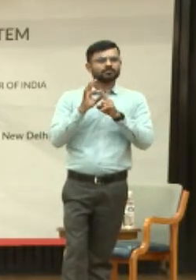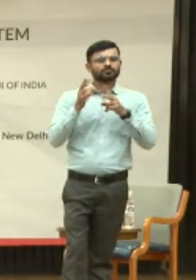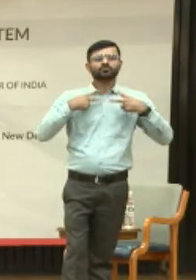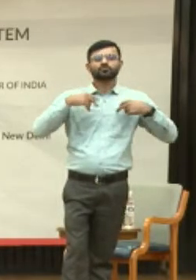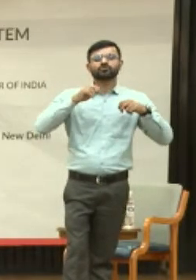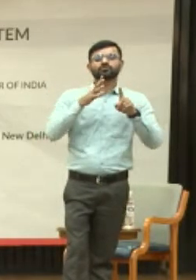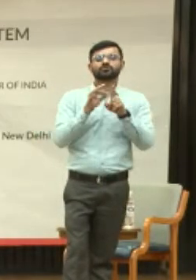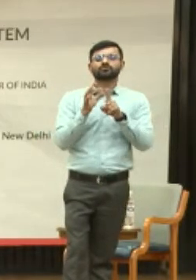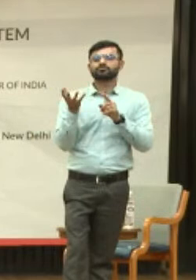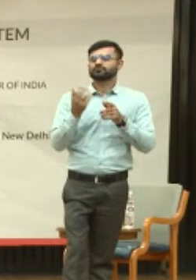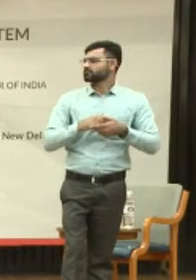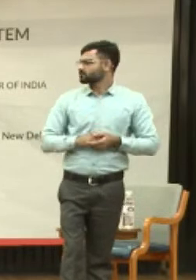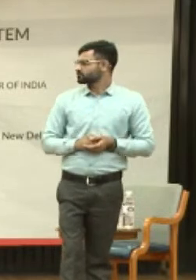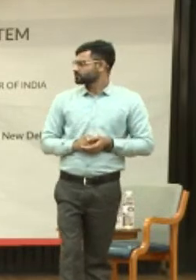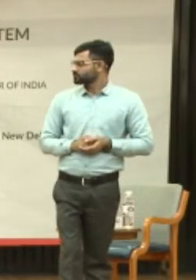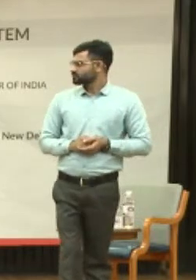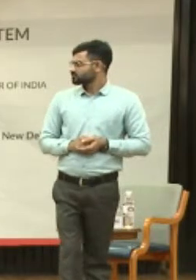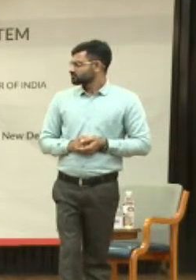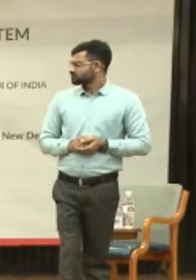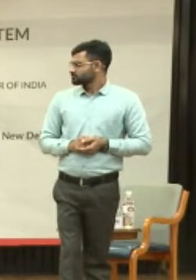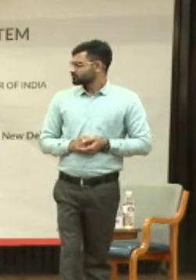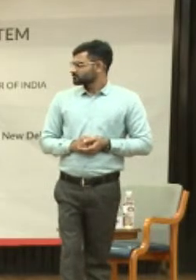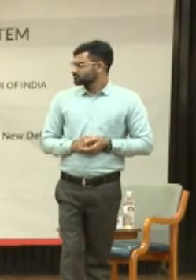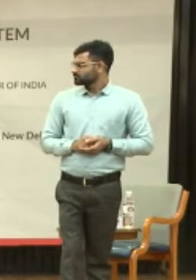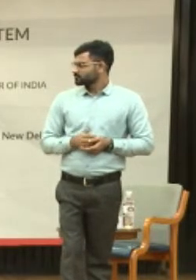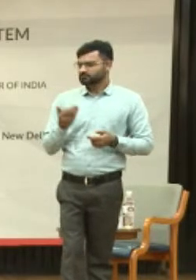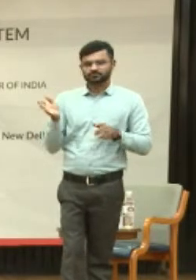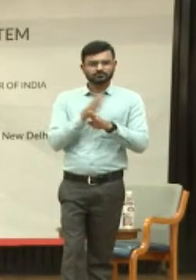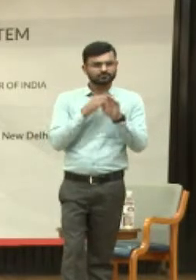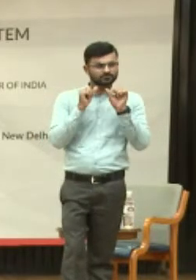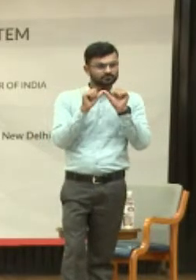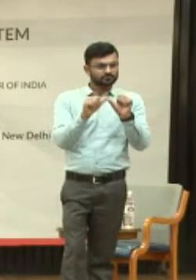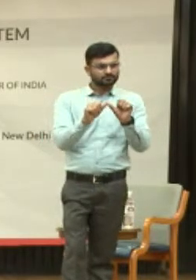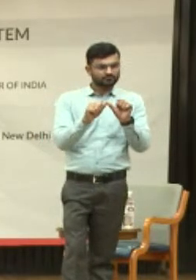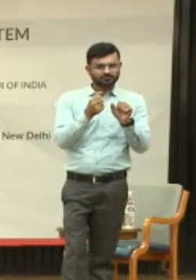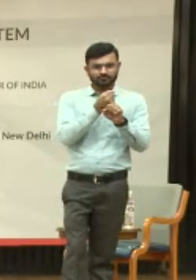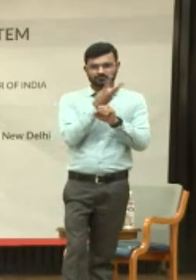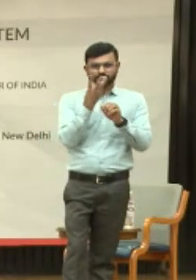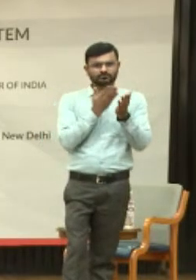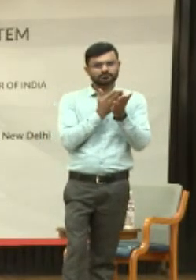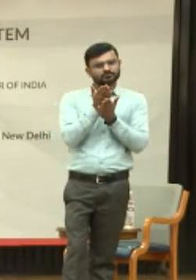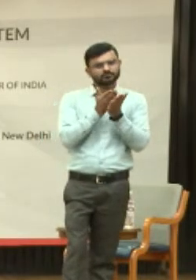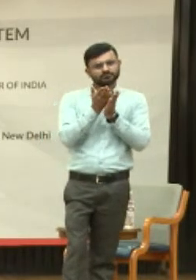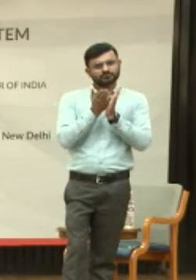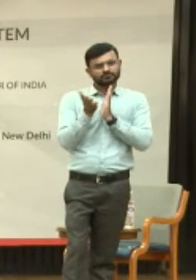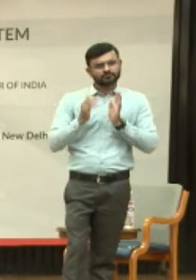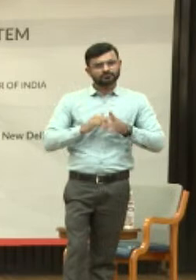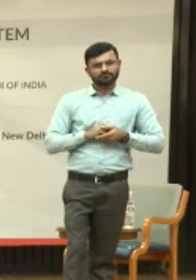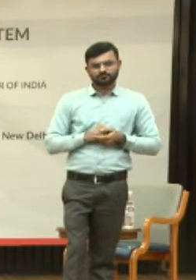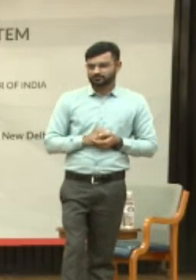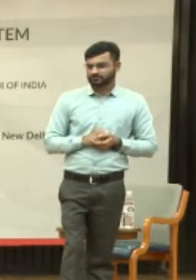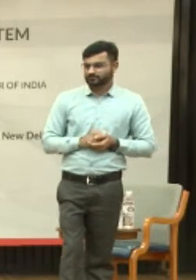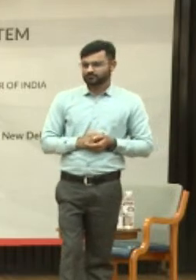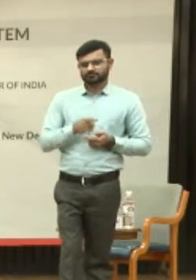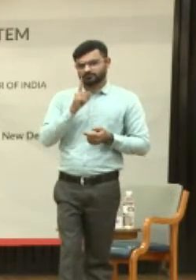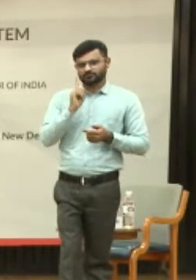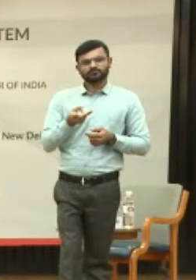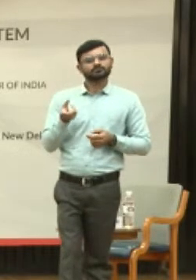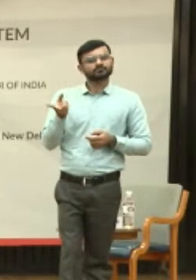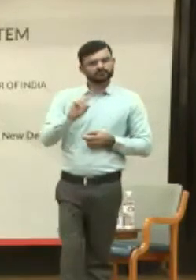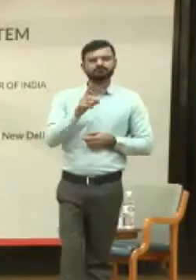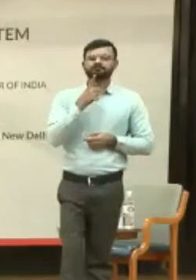really? Well, I've already answered that in several ways. But I should